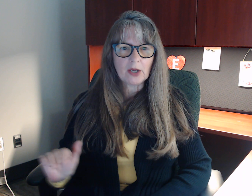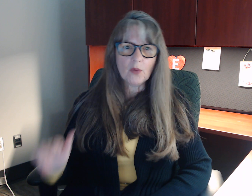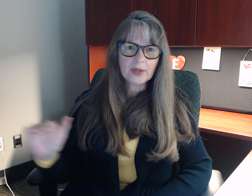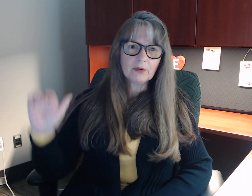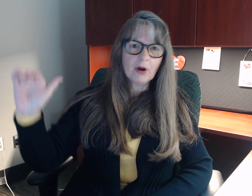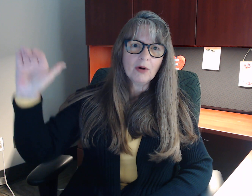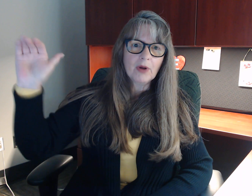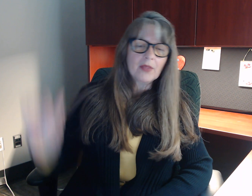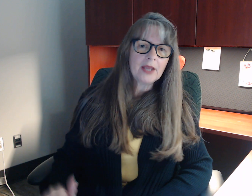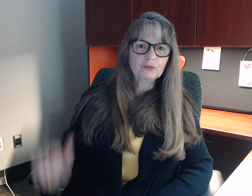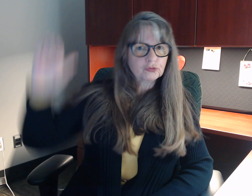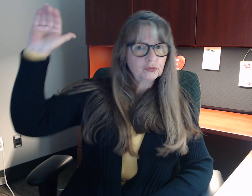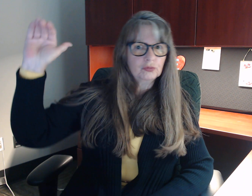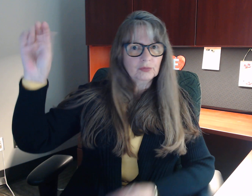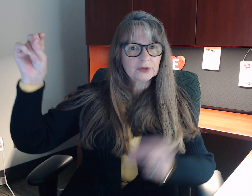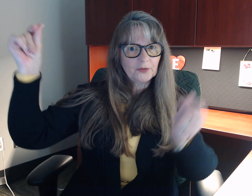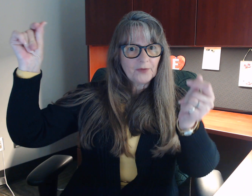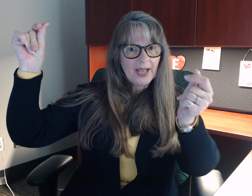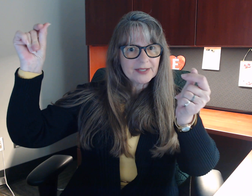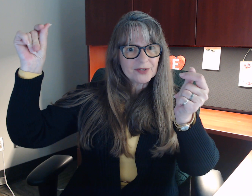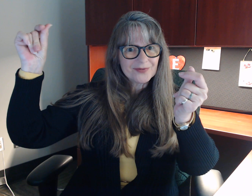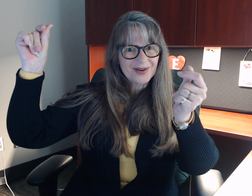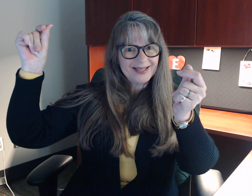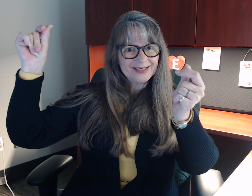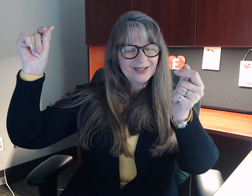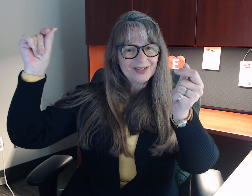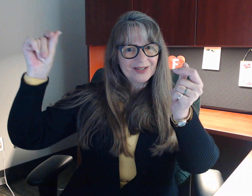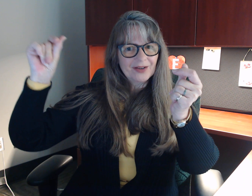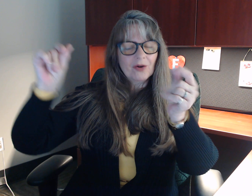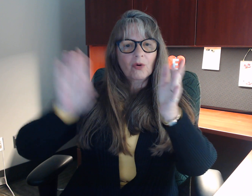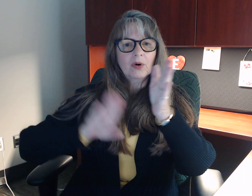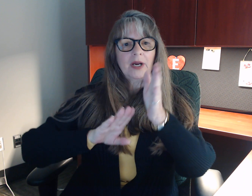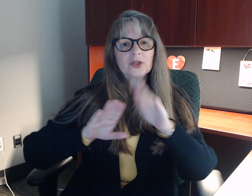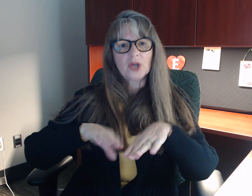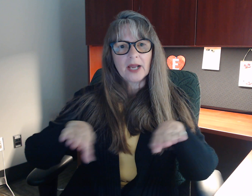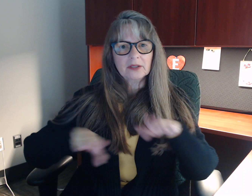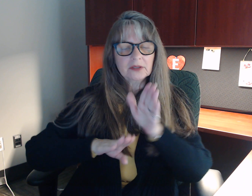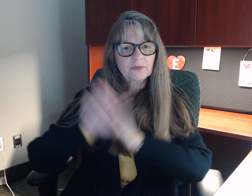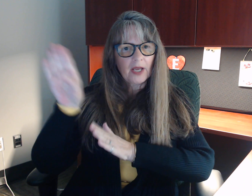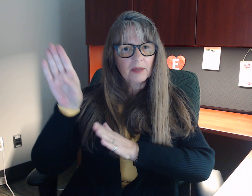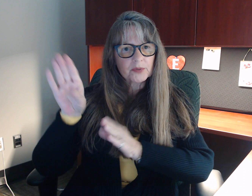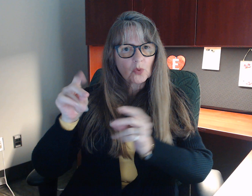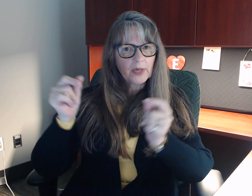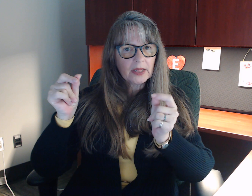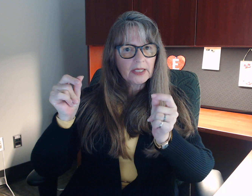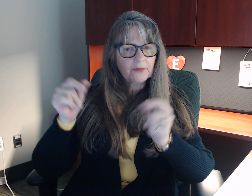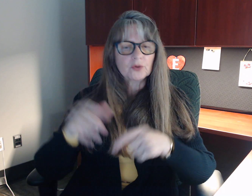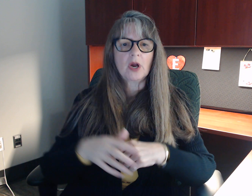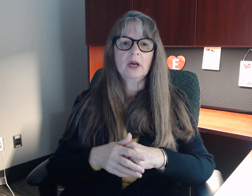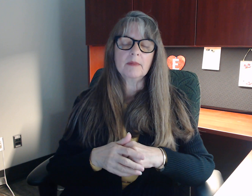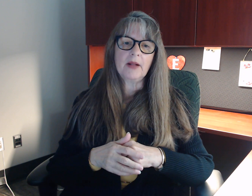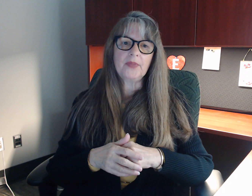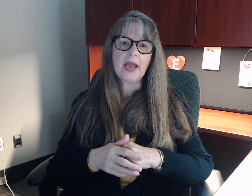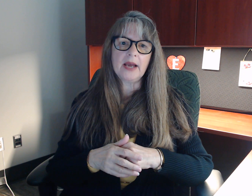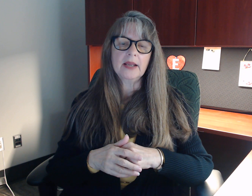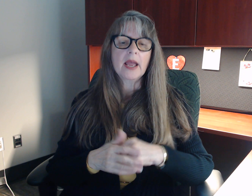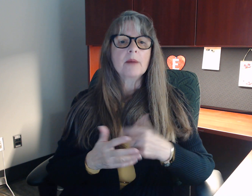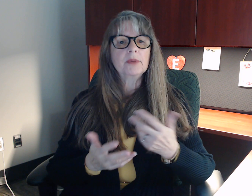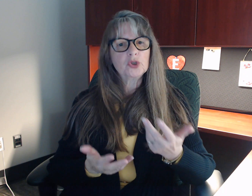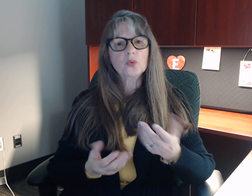oh, they grow, they fast, right? Or a child develops quickly, if you're talking about that. But you will